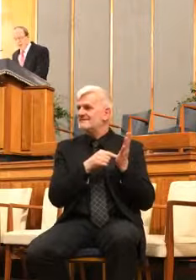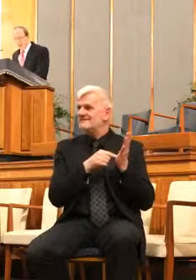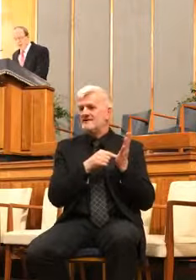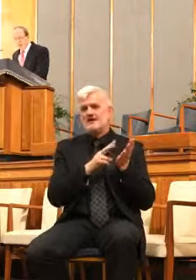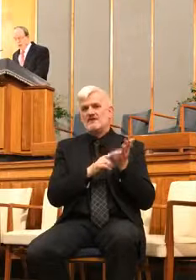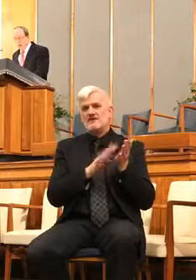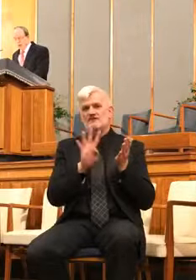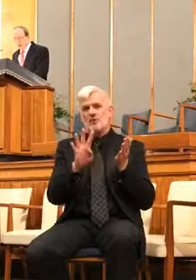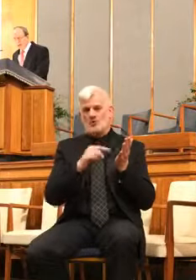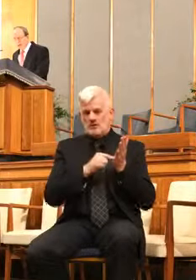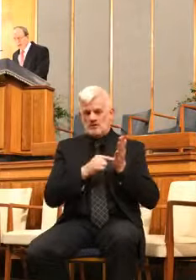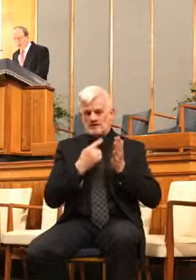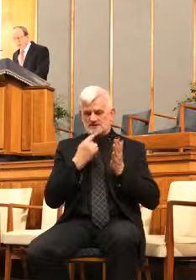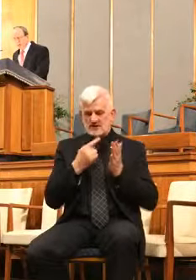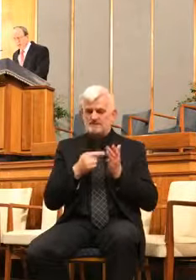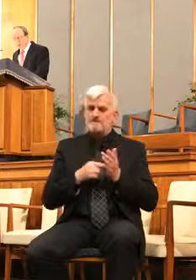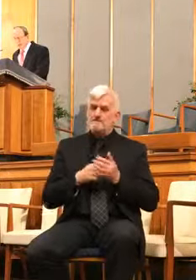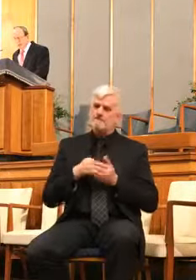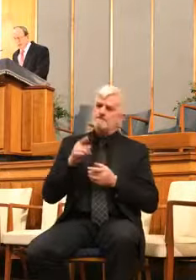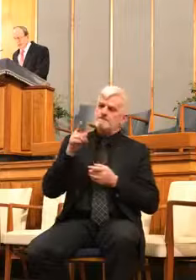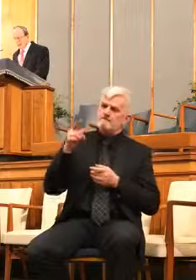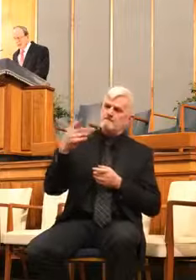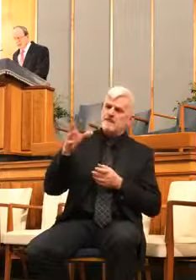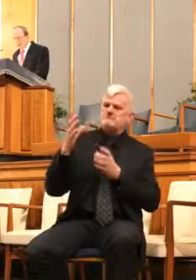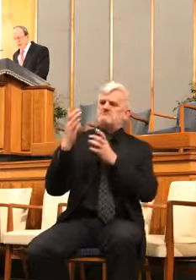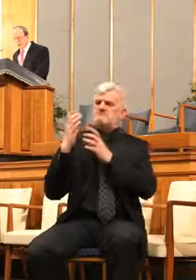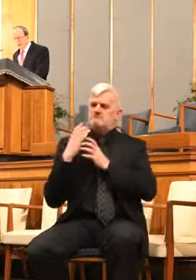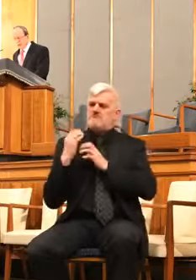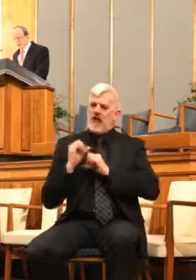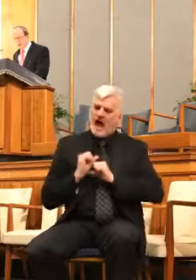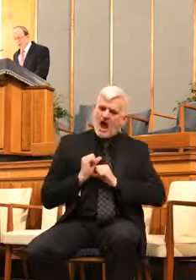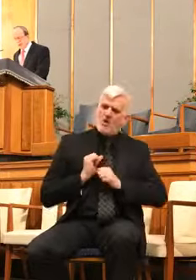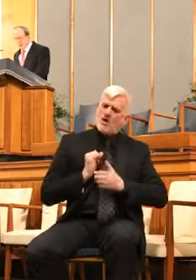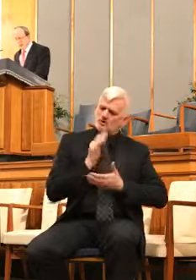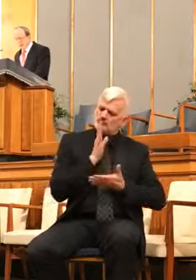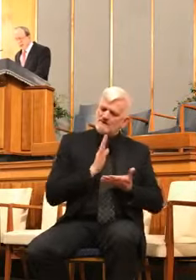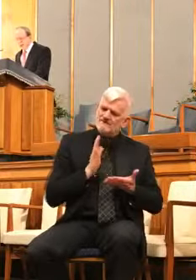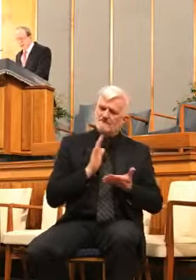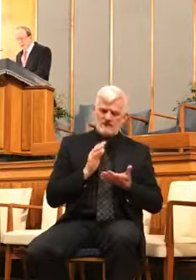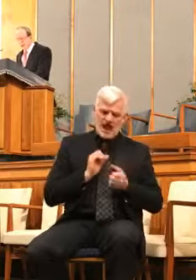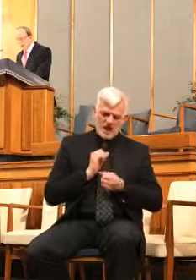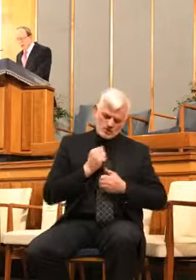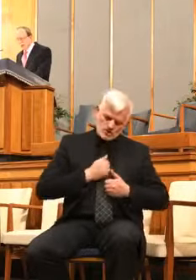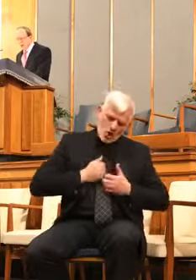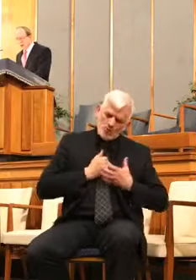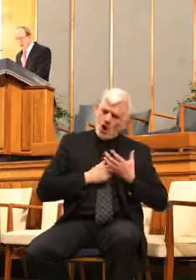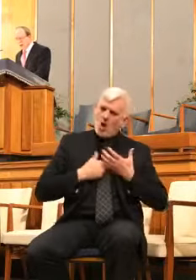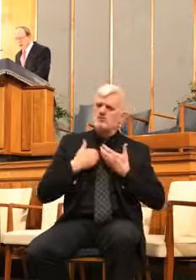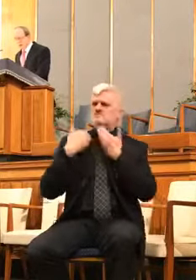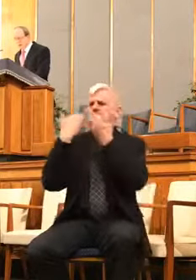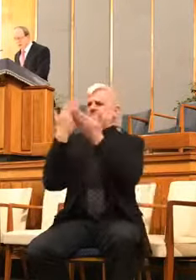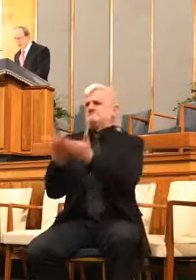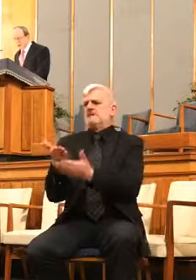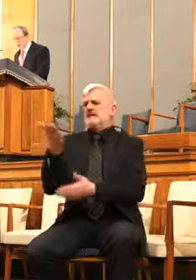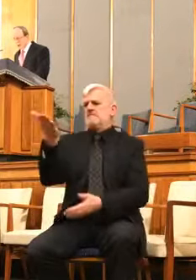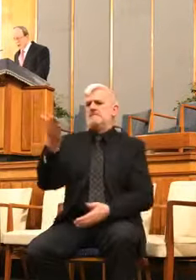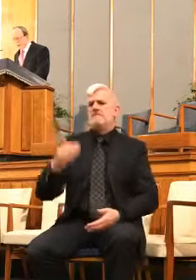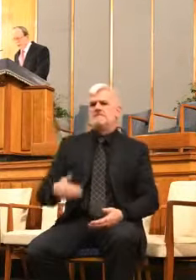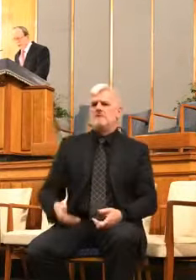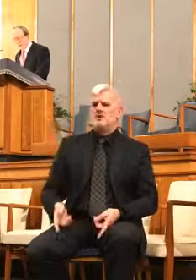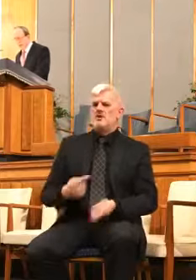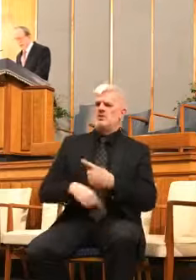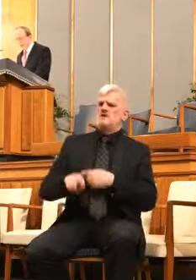He hath borne our griefs and carried our sorrows, yet we did esteem him stricken, smitten of God,